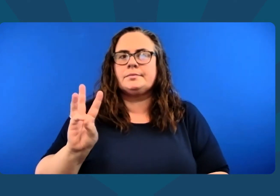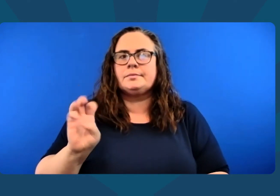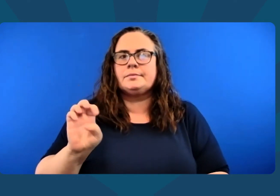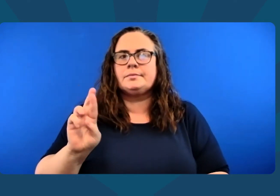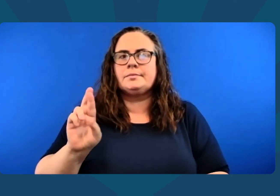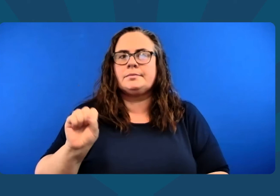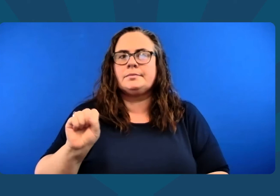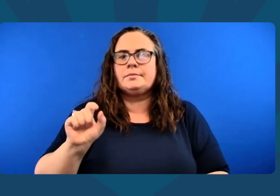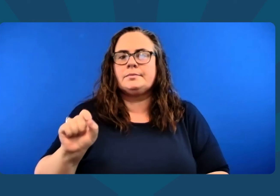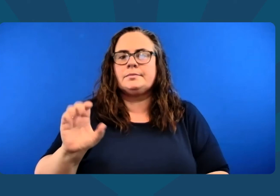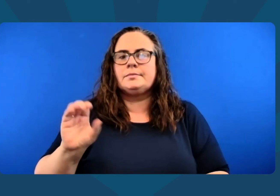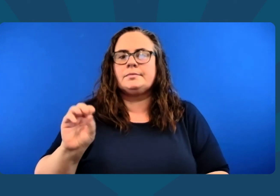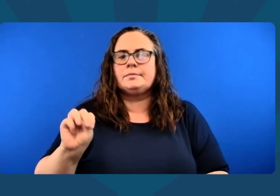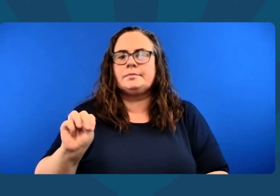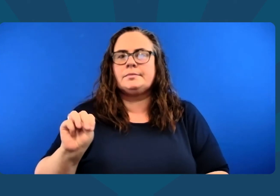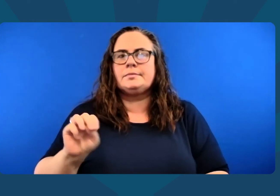votekenbowers.com.